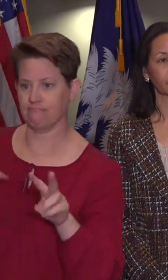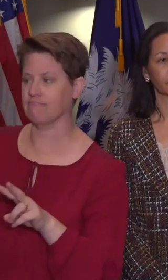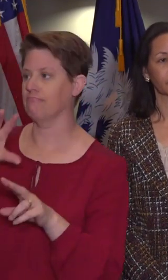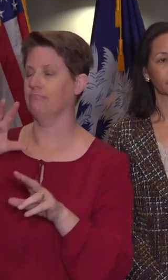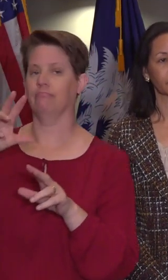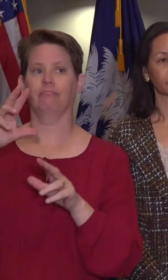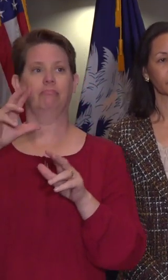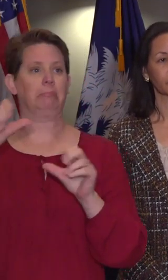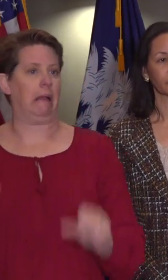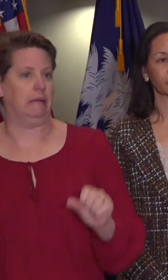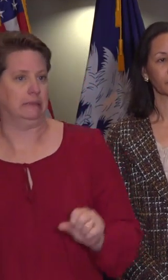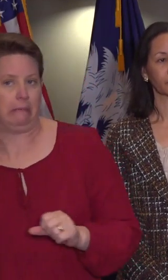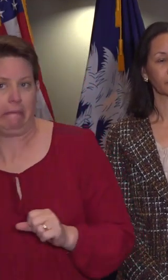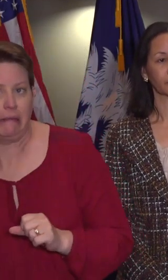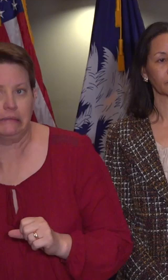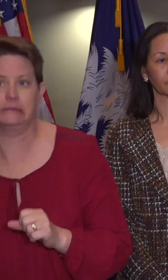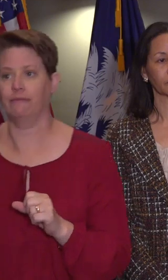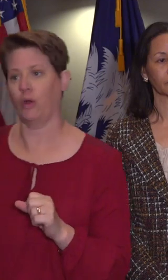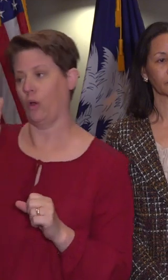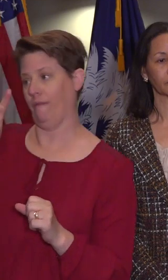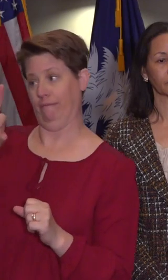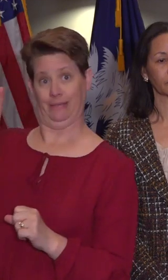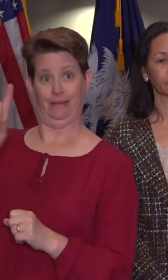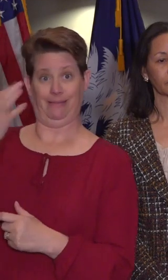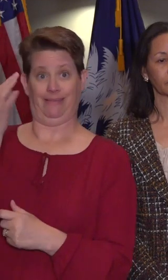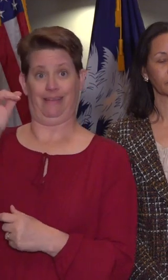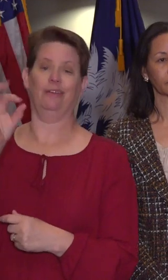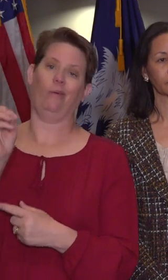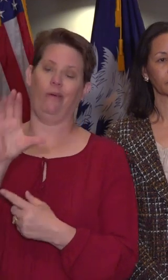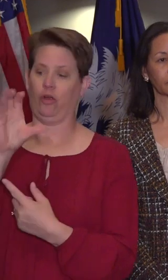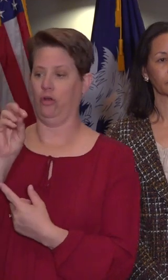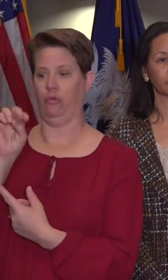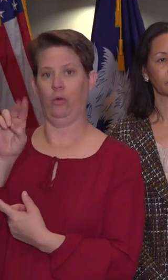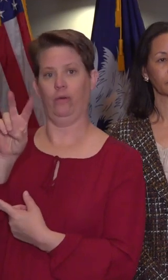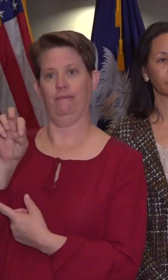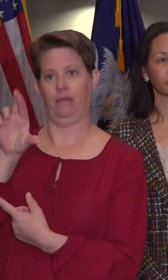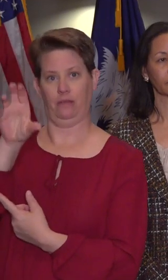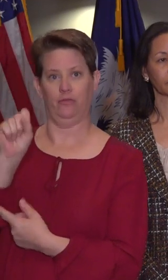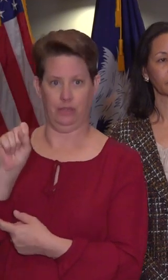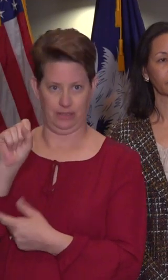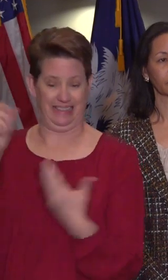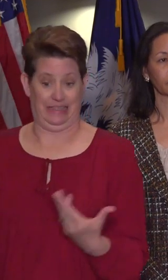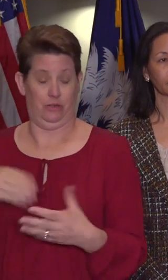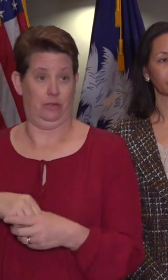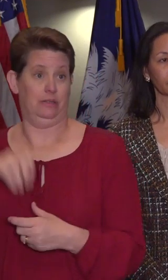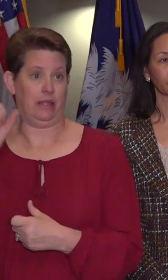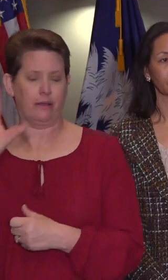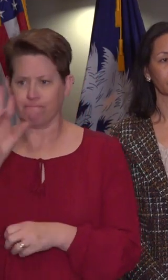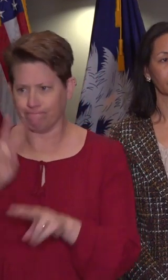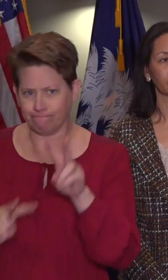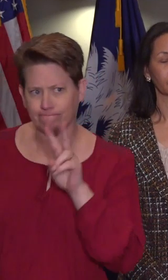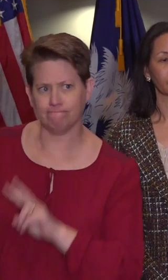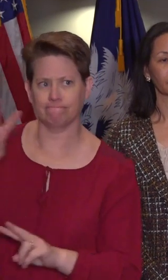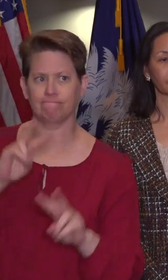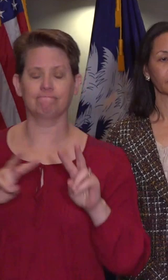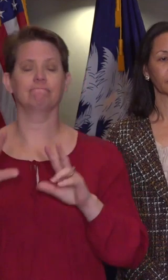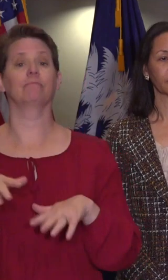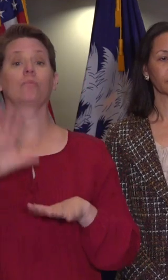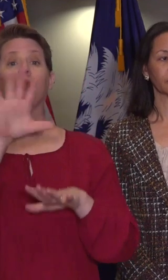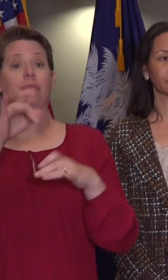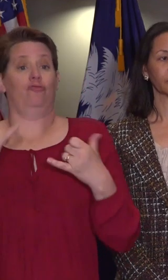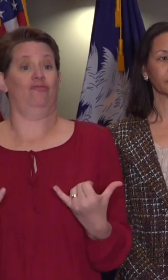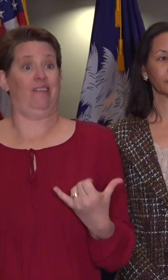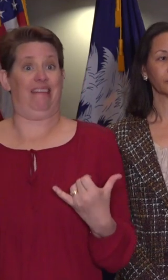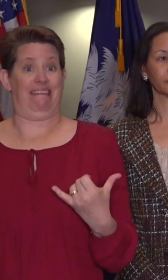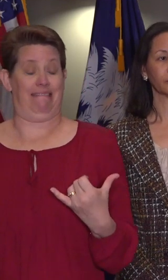respond to possible cases of COVID-19 or the coronavirus in South Carolina. At this time, the